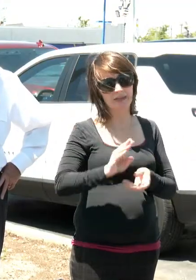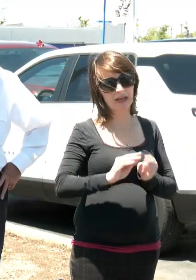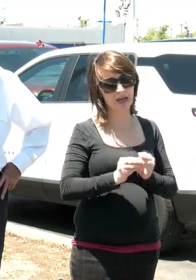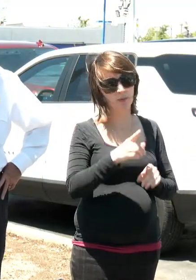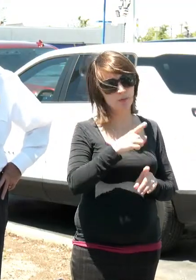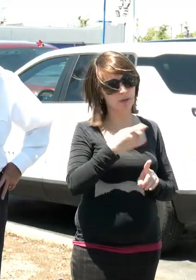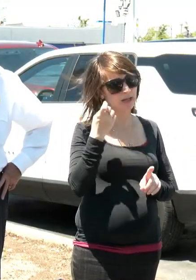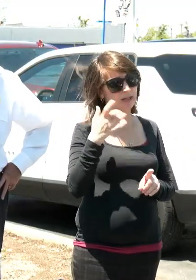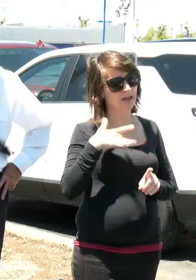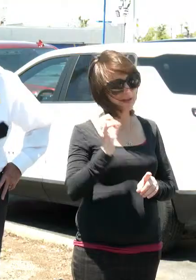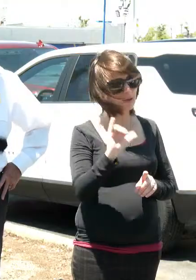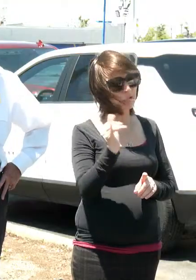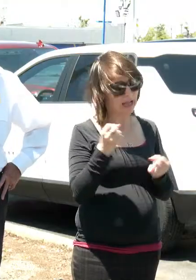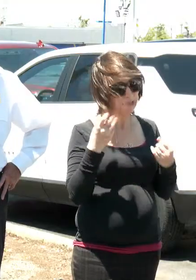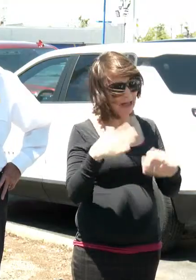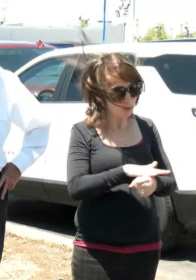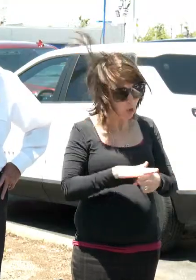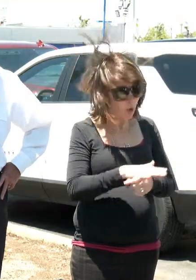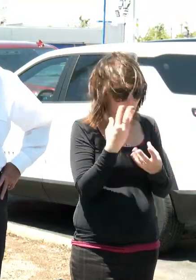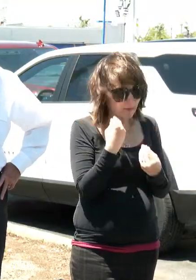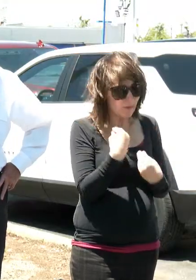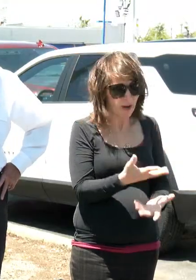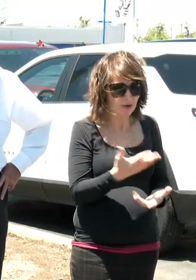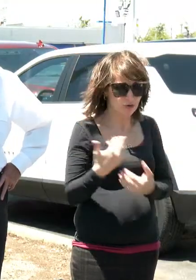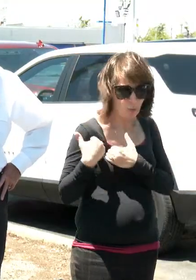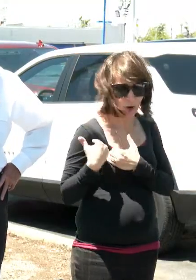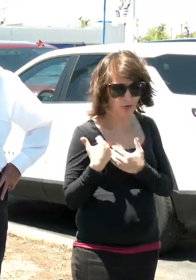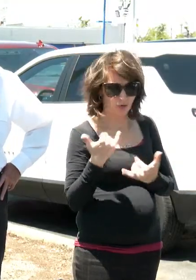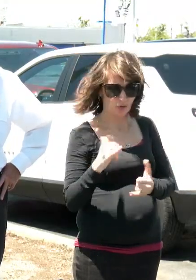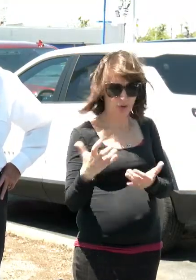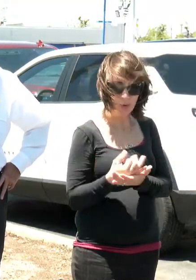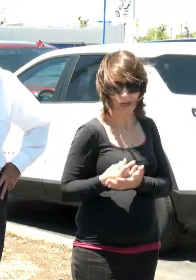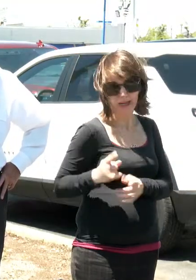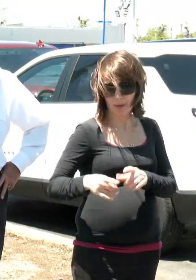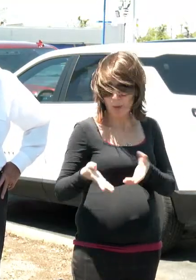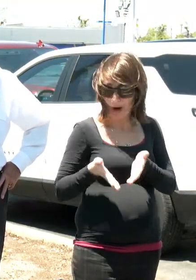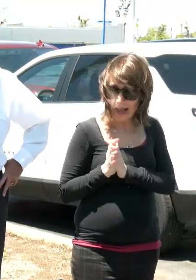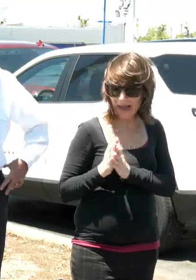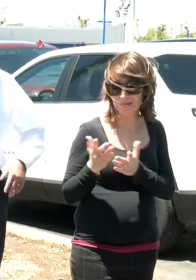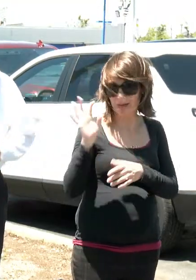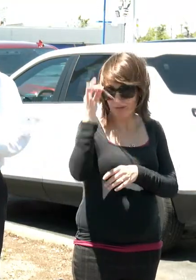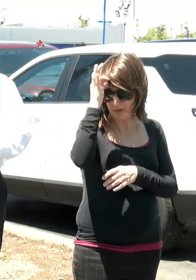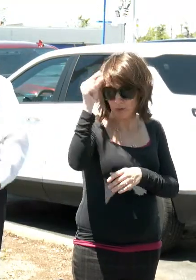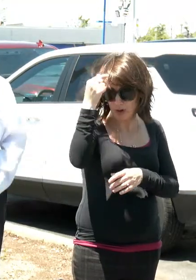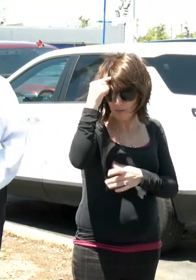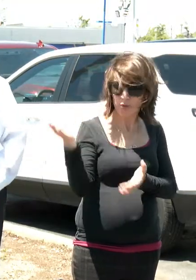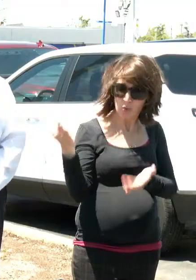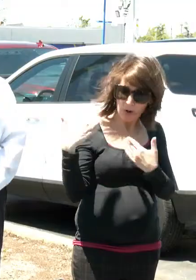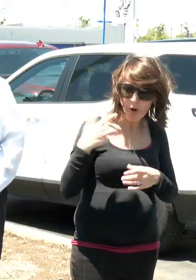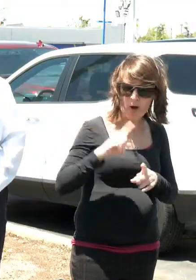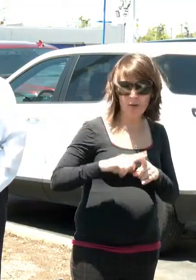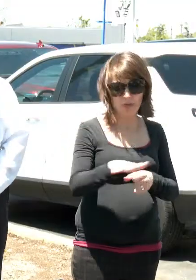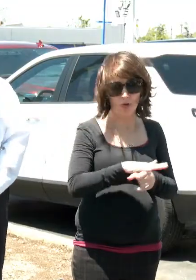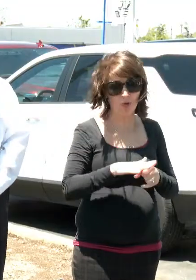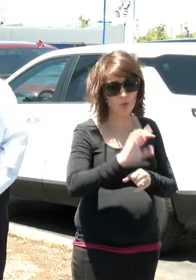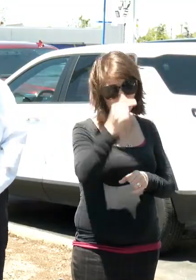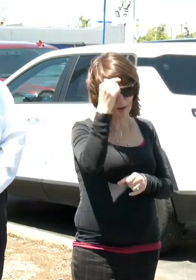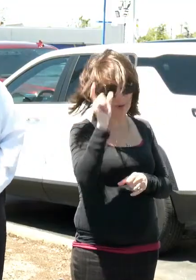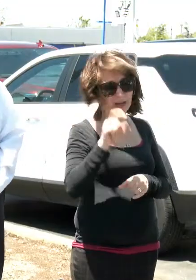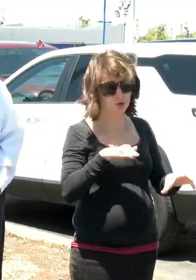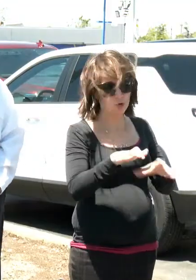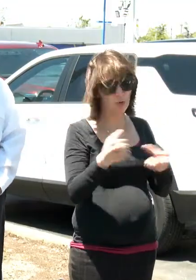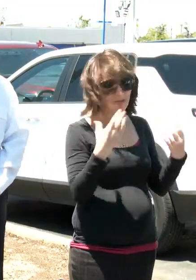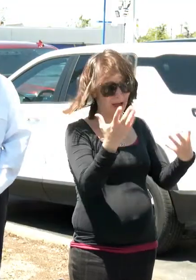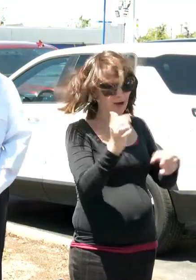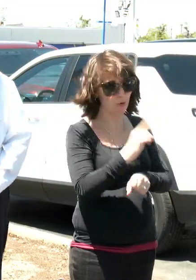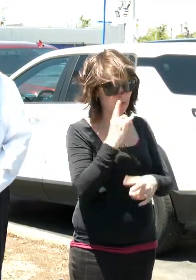local level right now to get information. We're asking for the federal government to show up, but it seems like the local and states have to do so much of this work right now. Regardless of pressure,